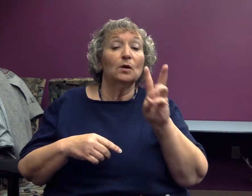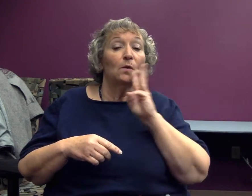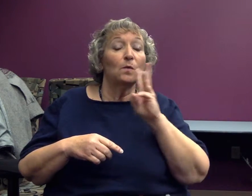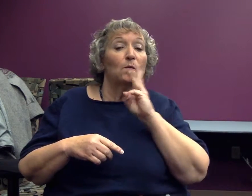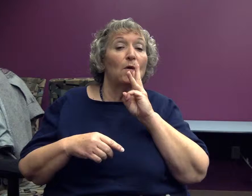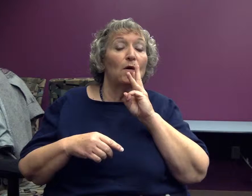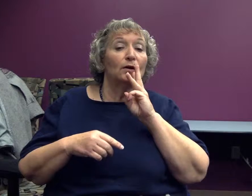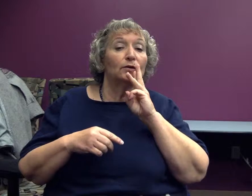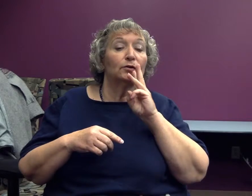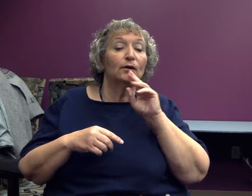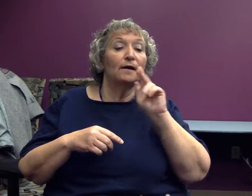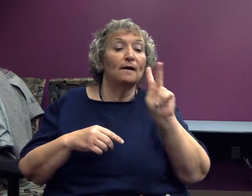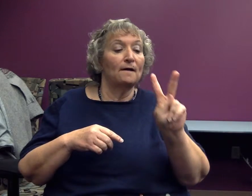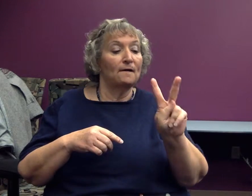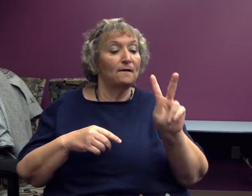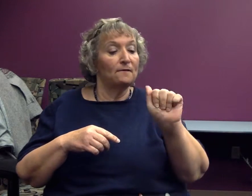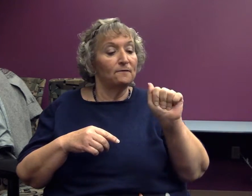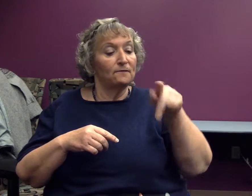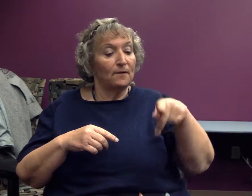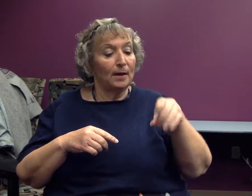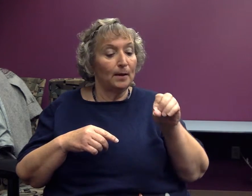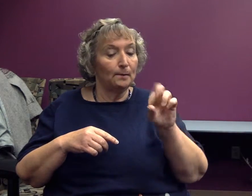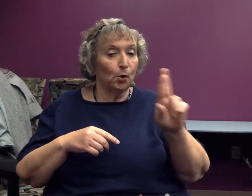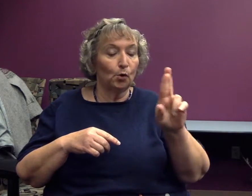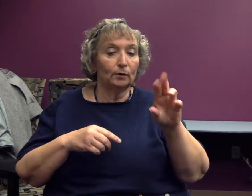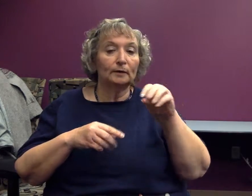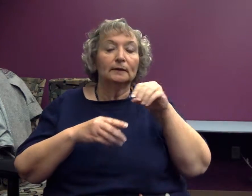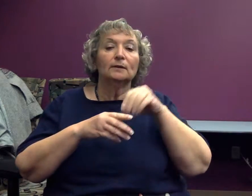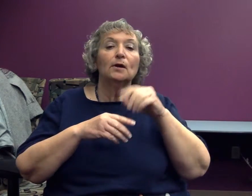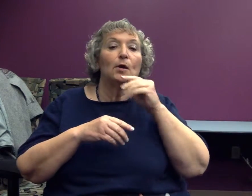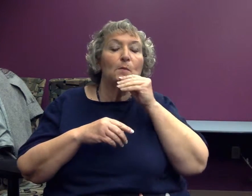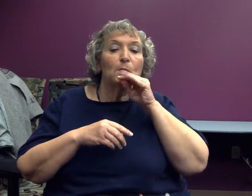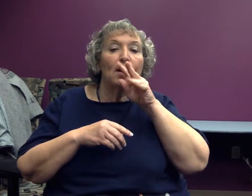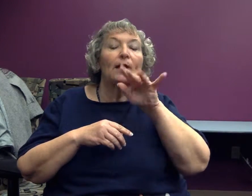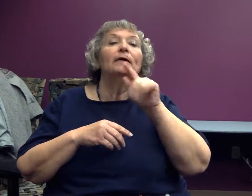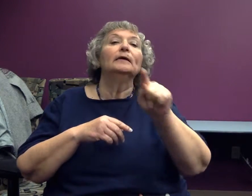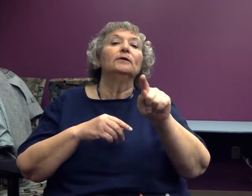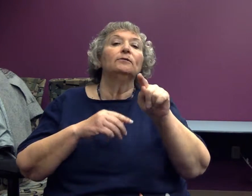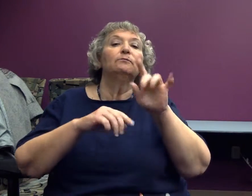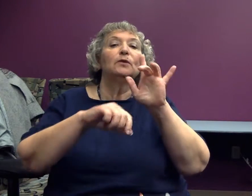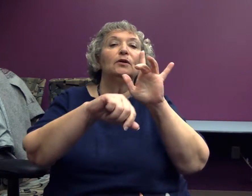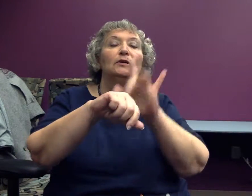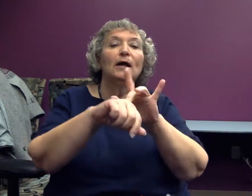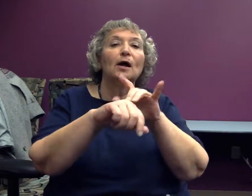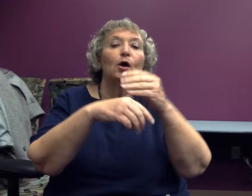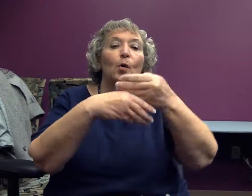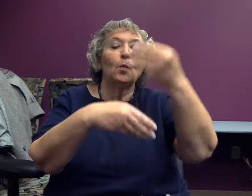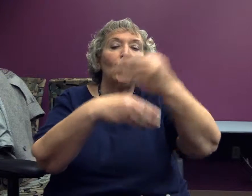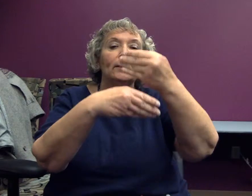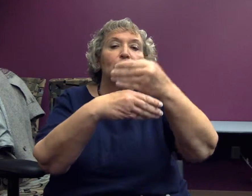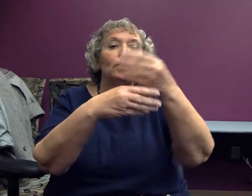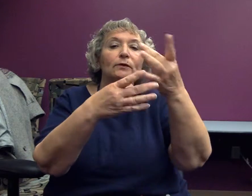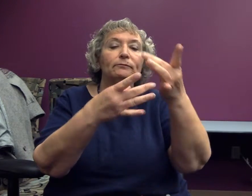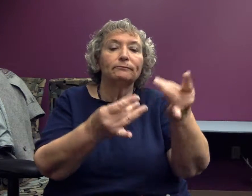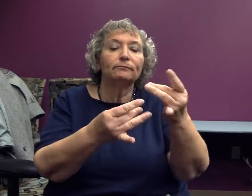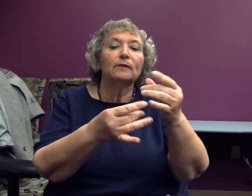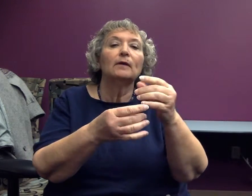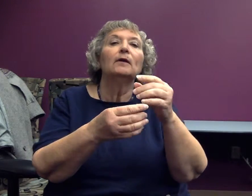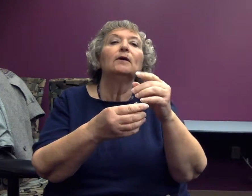one. Right? Like when you're cooking and the steam from the pan hits the lid. Okay, that's one. If